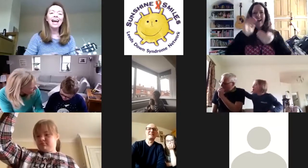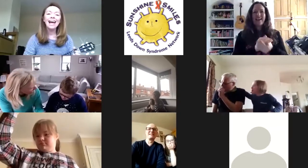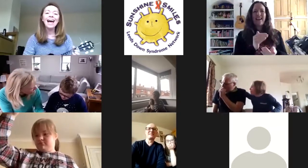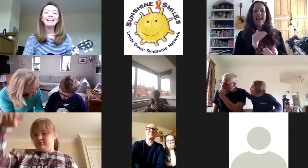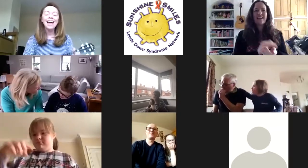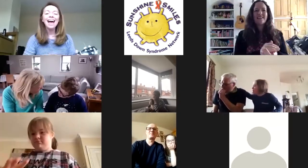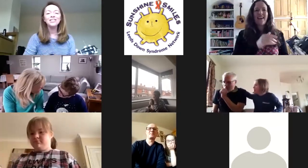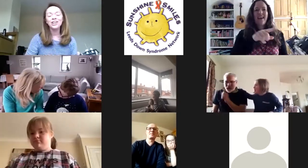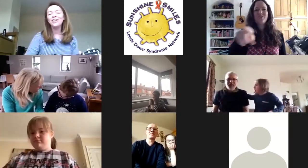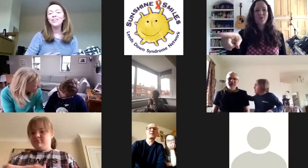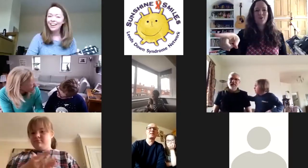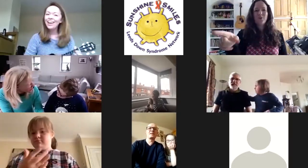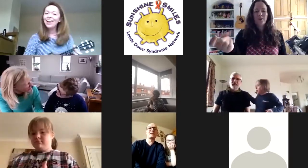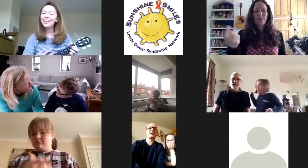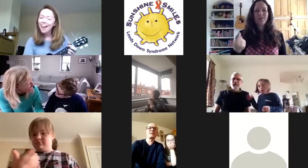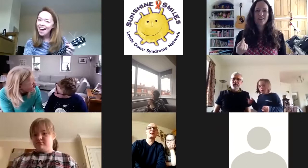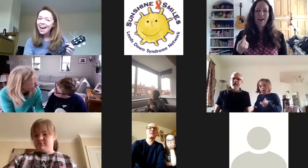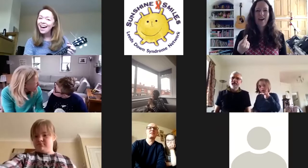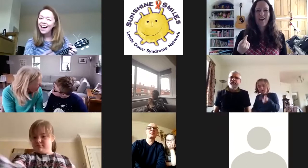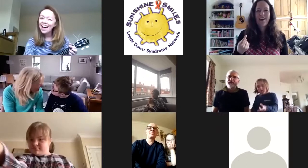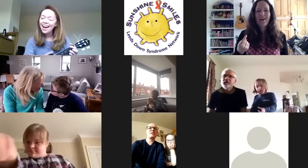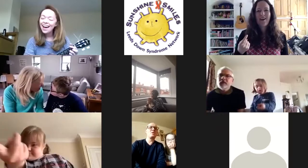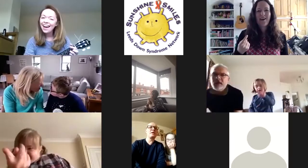I, glad that you could